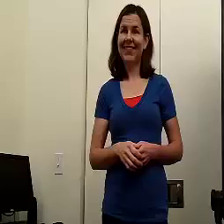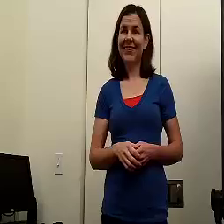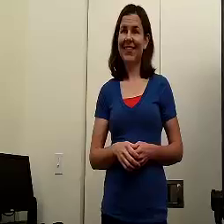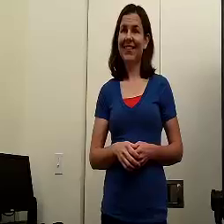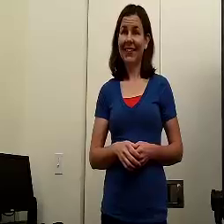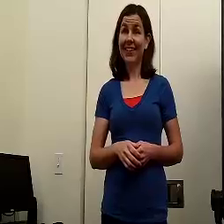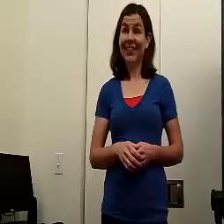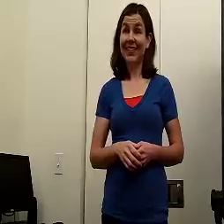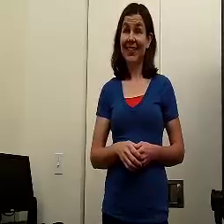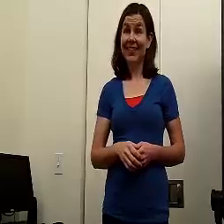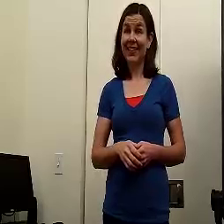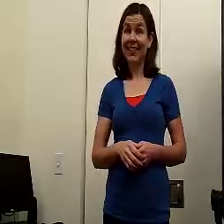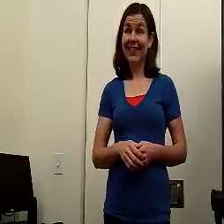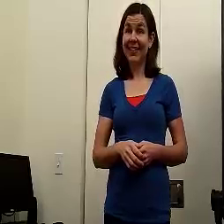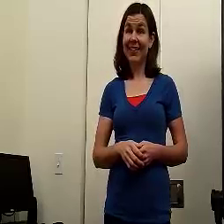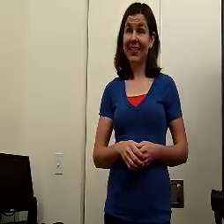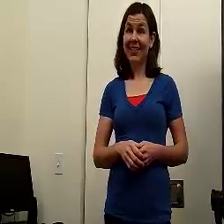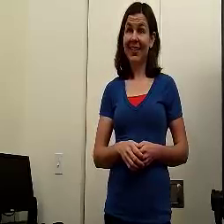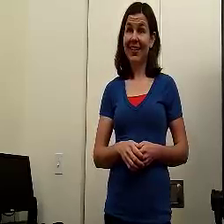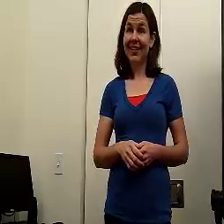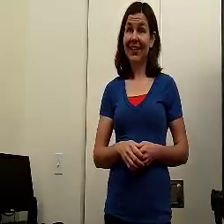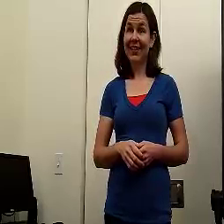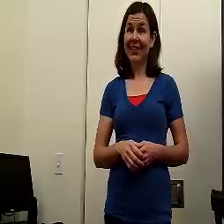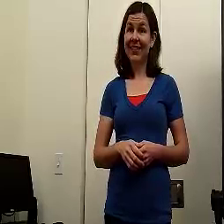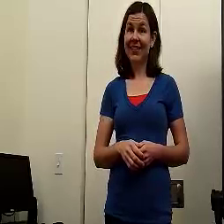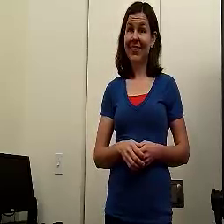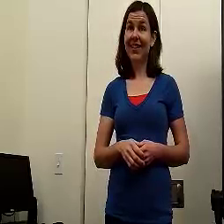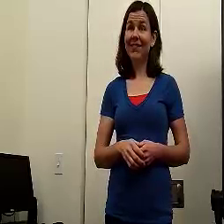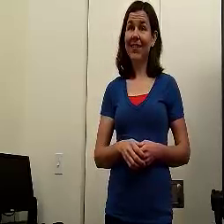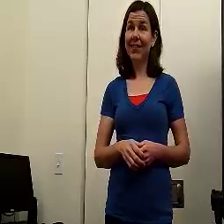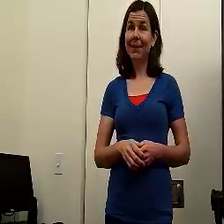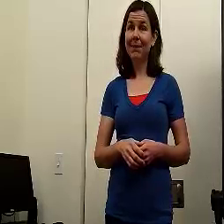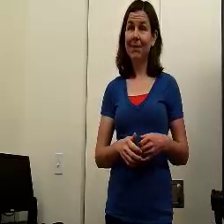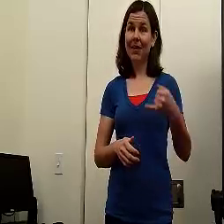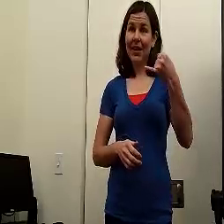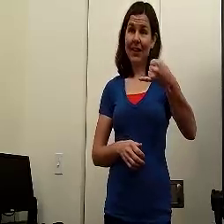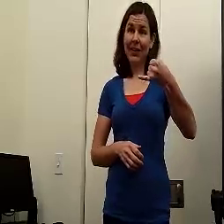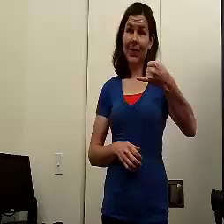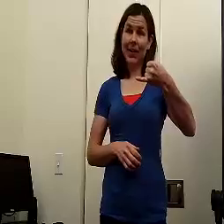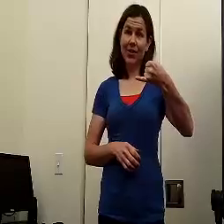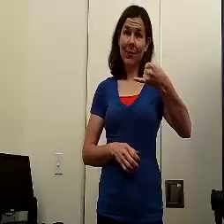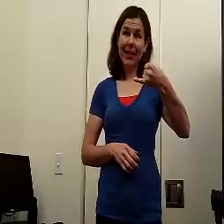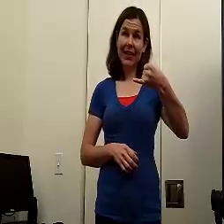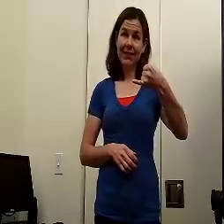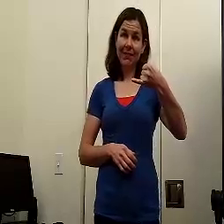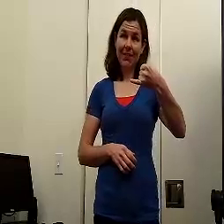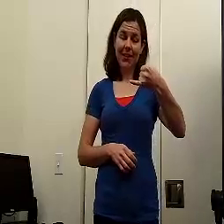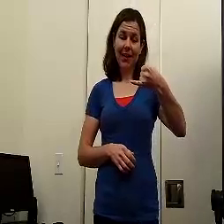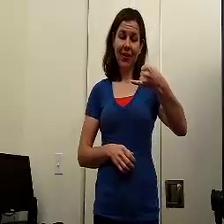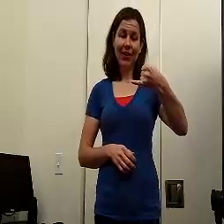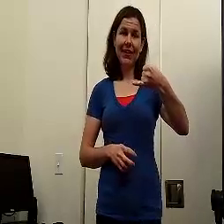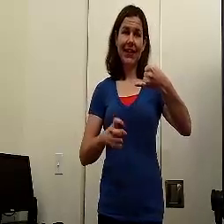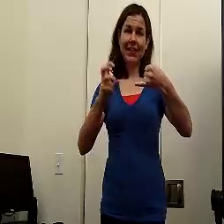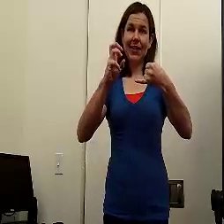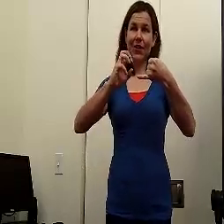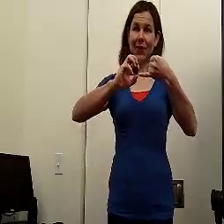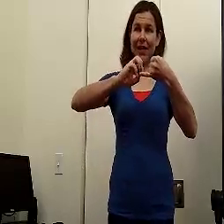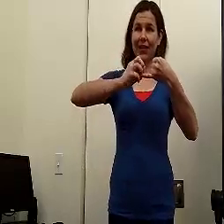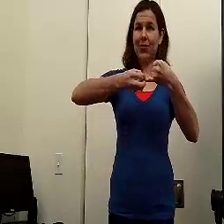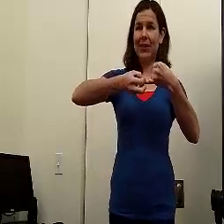Right? No, this is cherry. No, you're right. So it's your pinky. Your left hand is out, your right hand twists